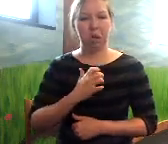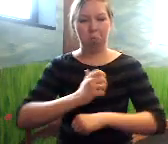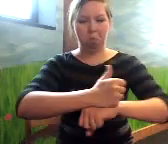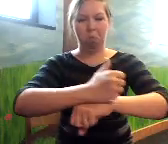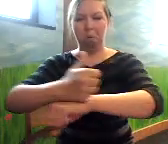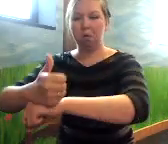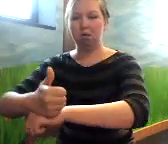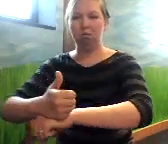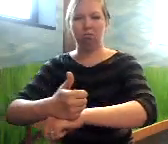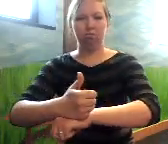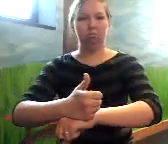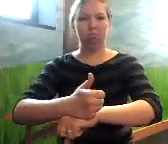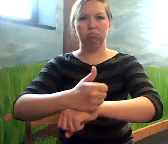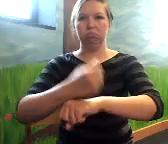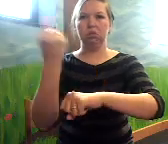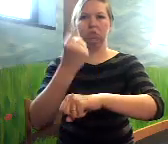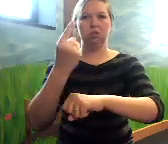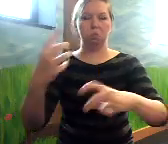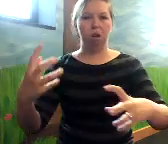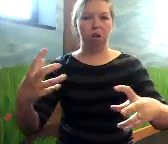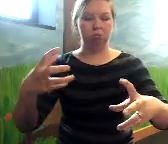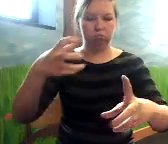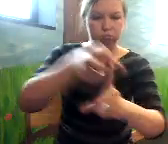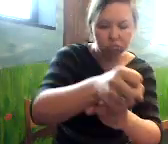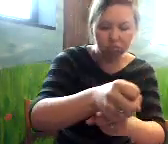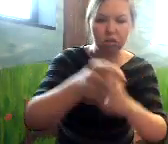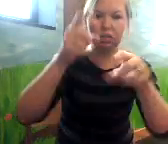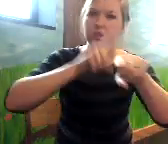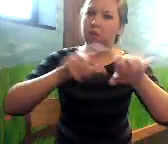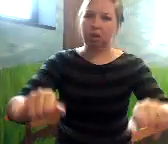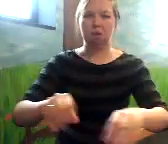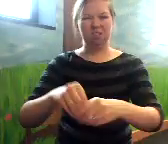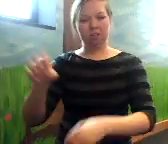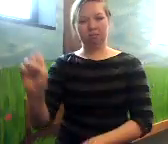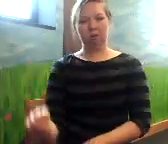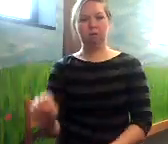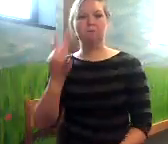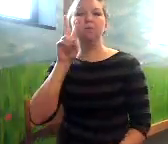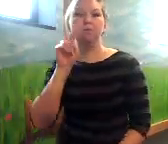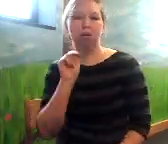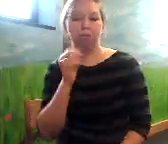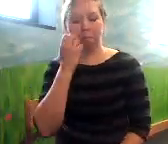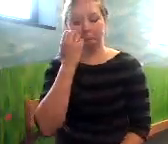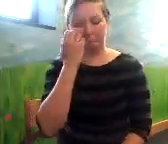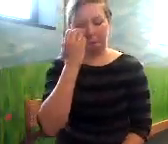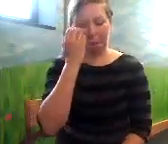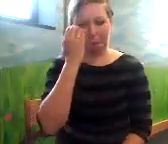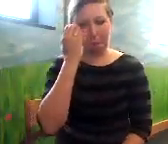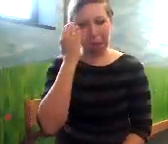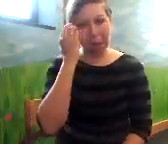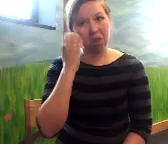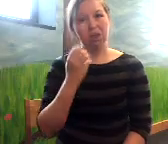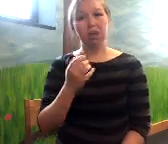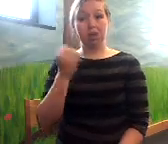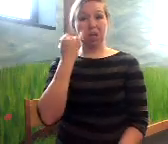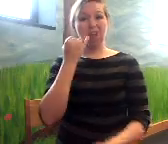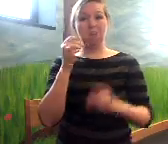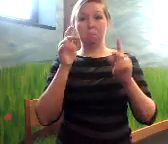North were able to coordinate over a long period of time a lot of troops